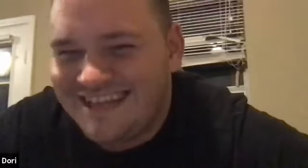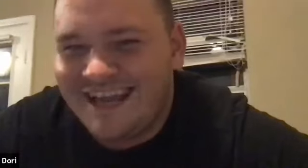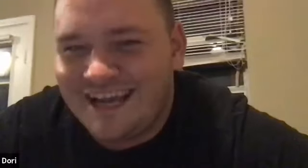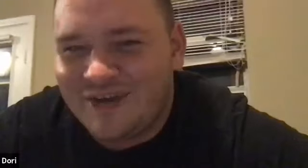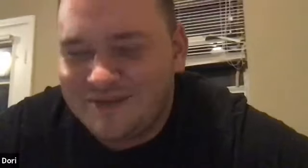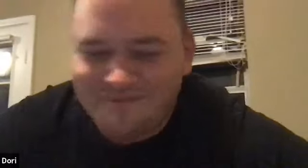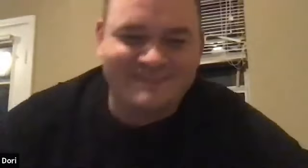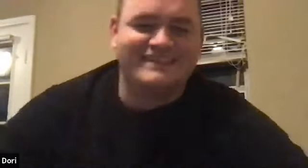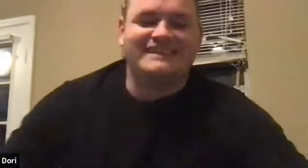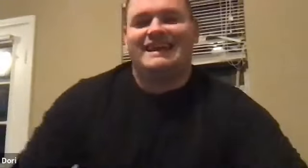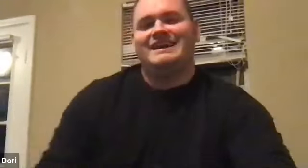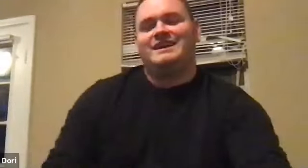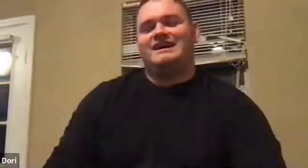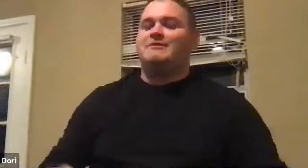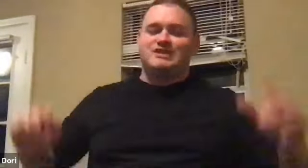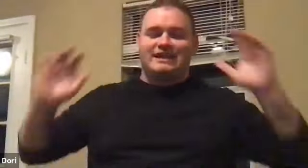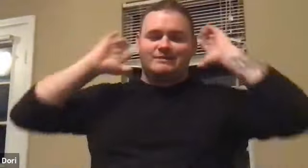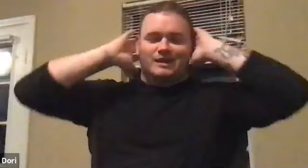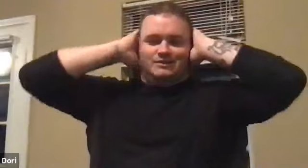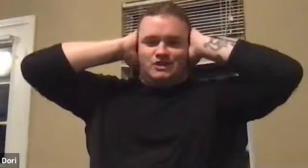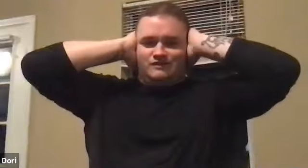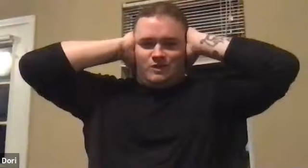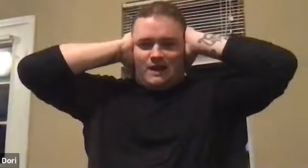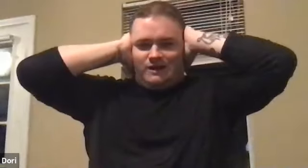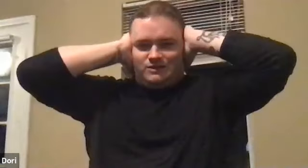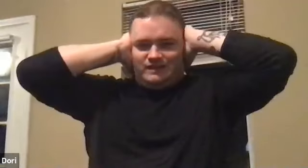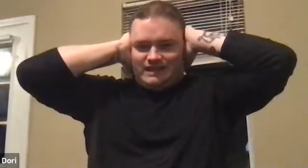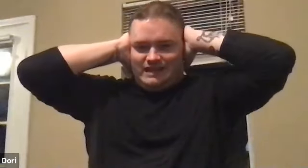I agree. And I've been trying to get him to come to church for a while so he can like